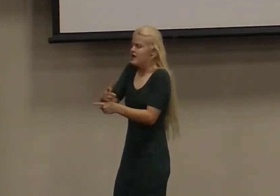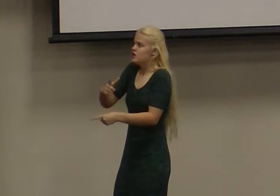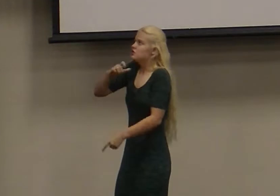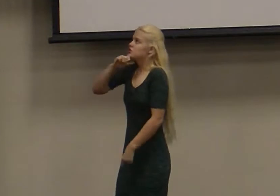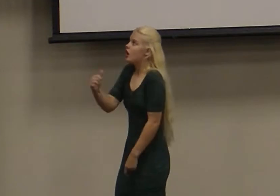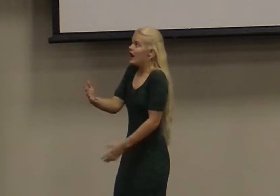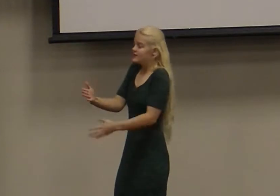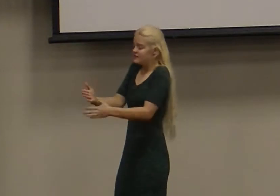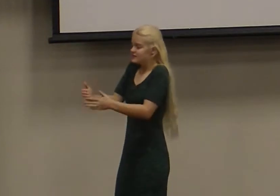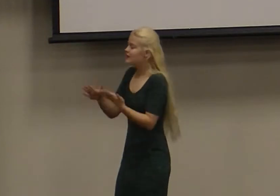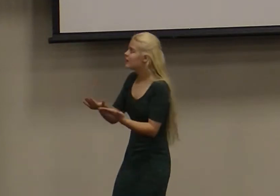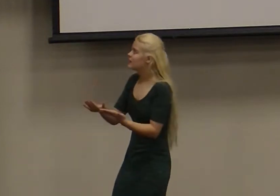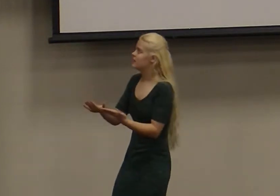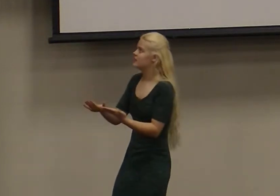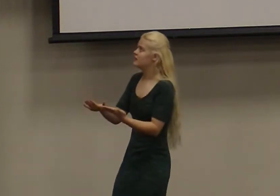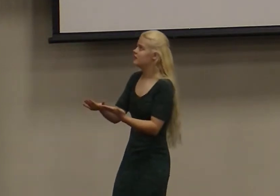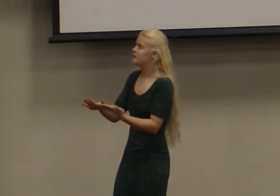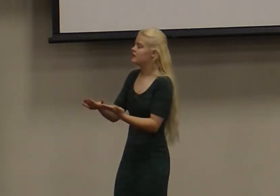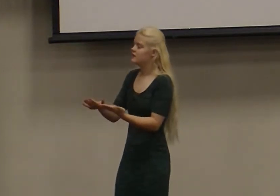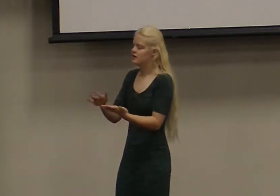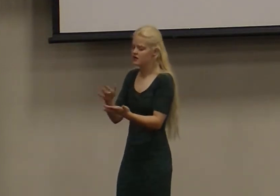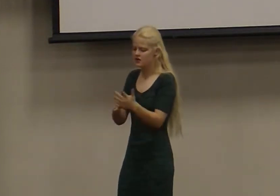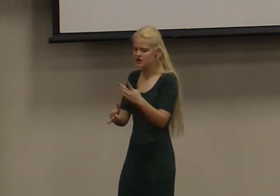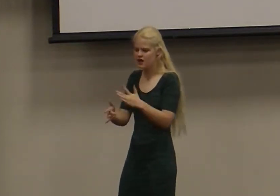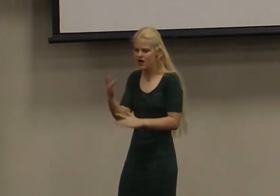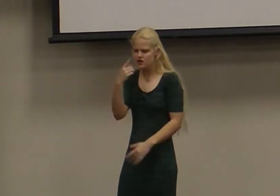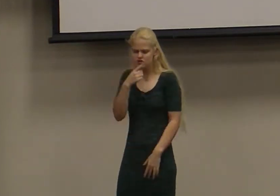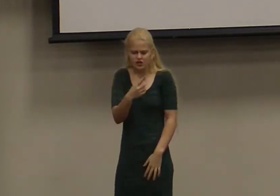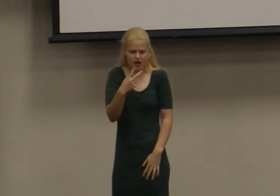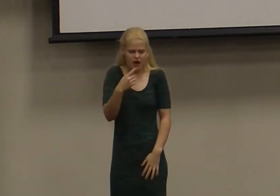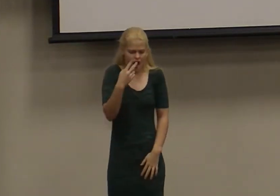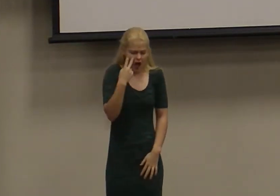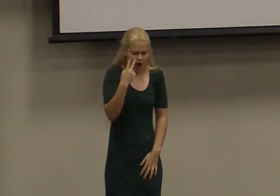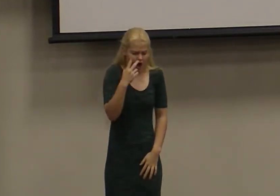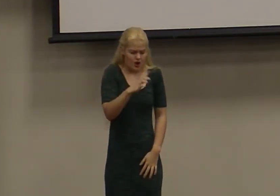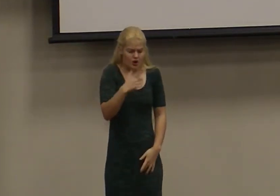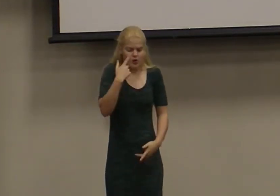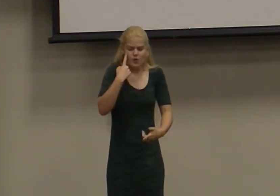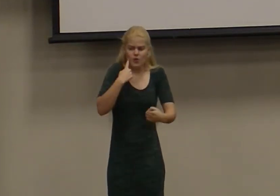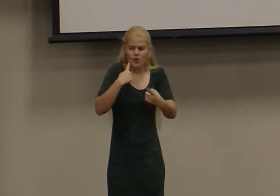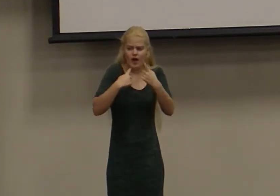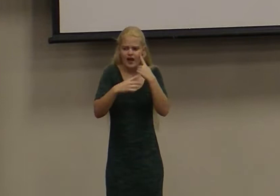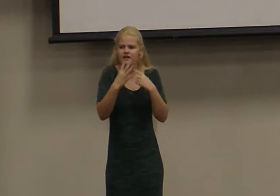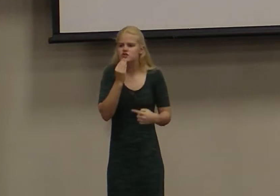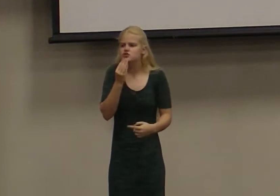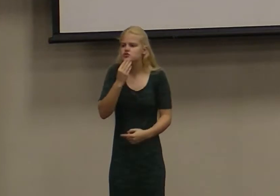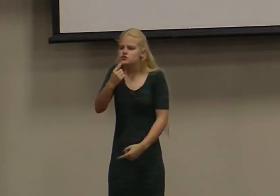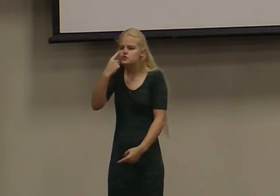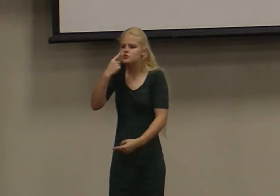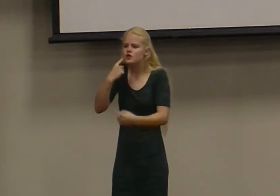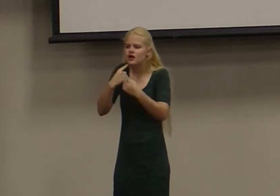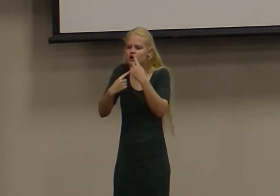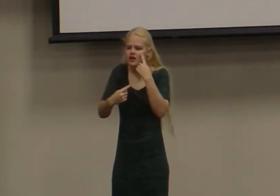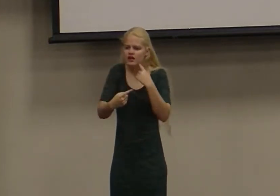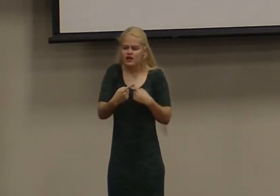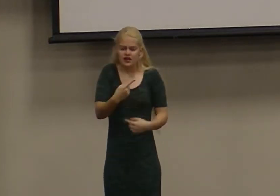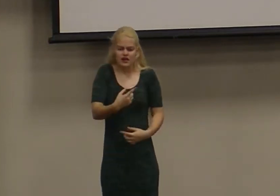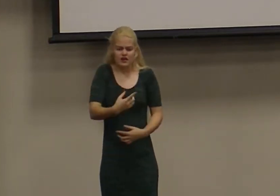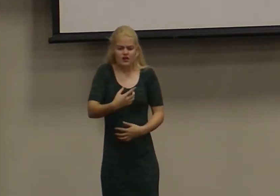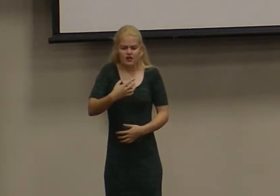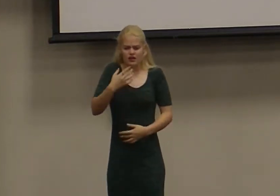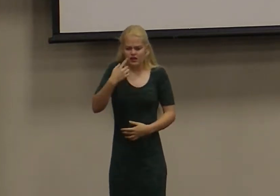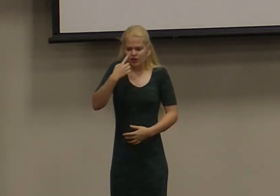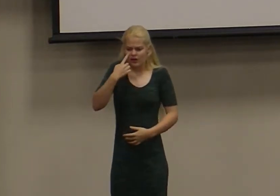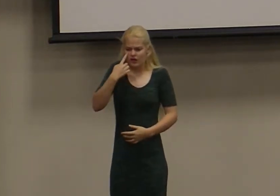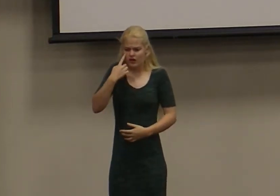have died. When Jesus saw her crying, and the Jews who had come with her crying, he was deeply moved in his